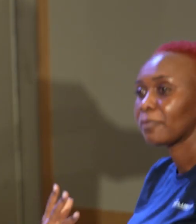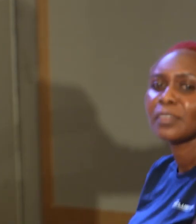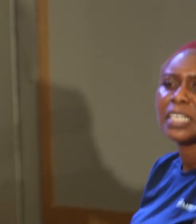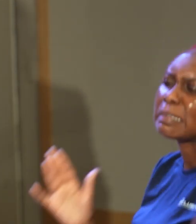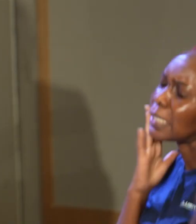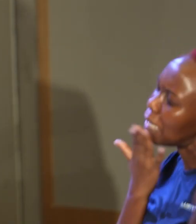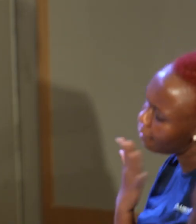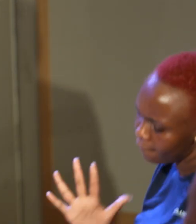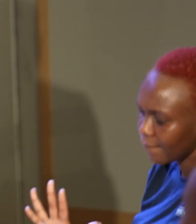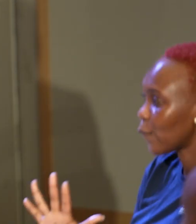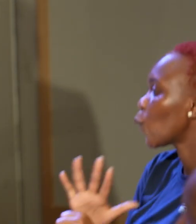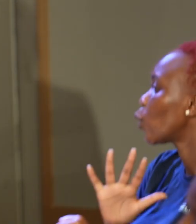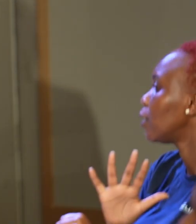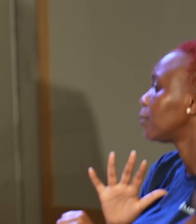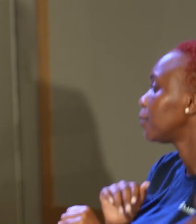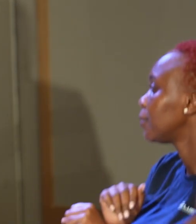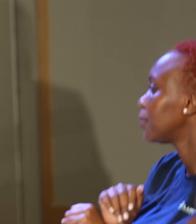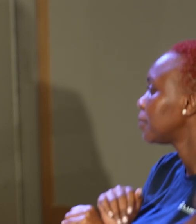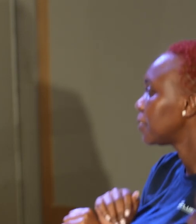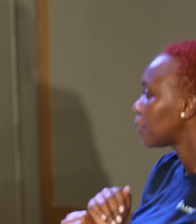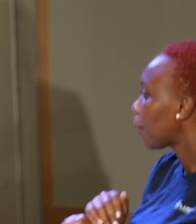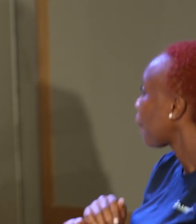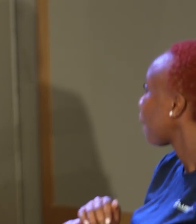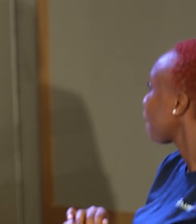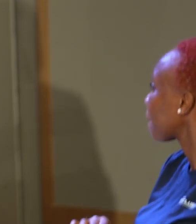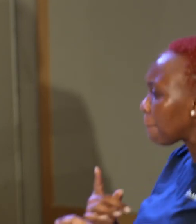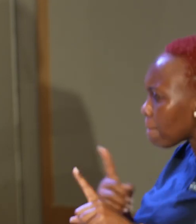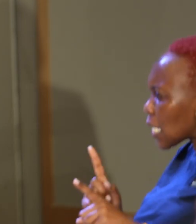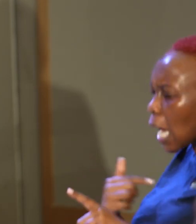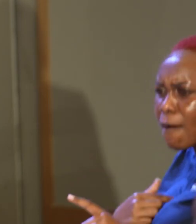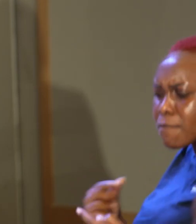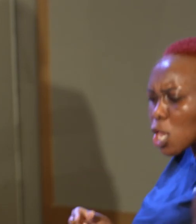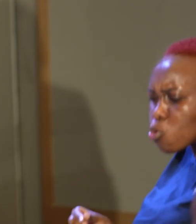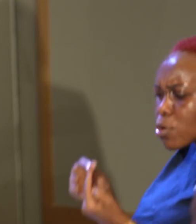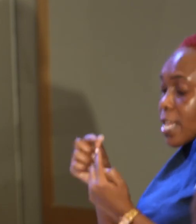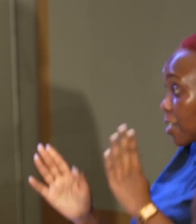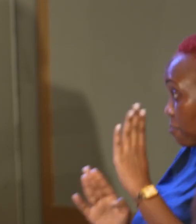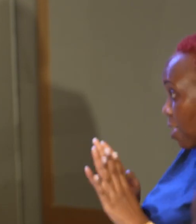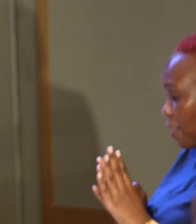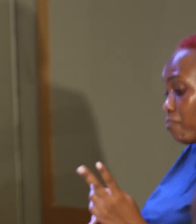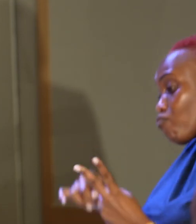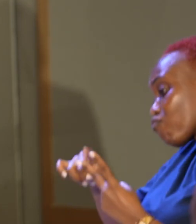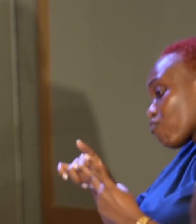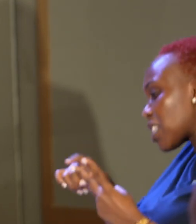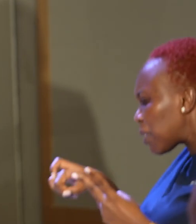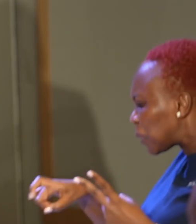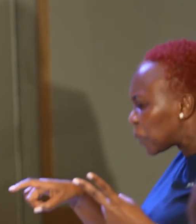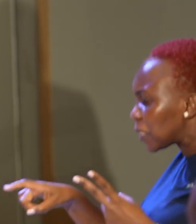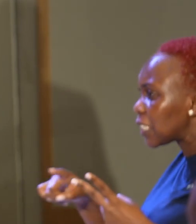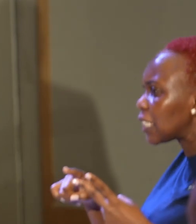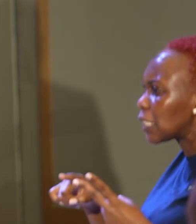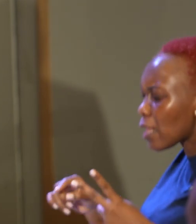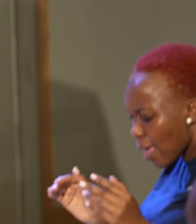of colors, but it has got a unique behavior. The other insect is tiny, a